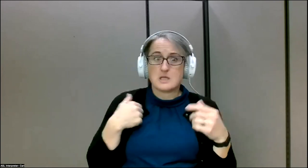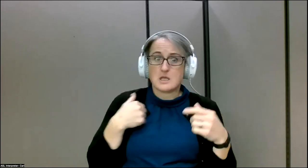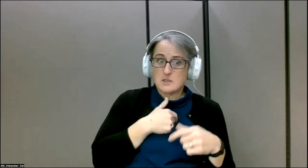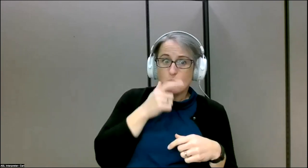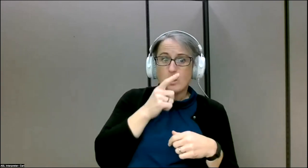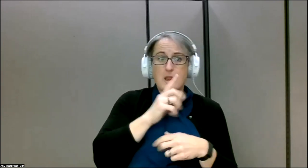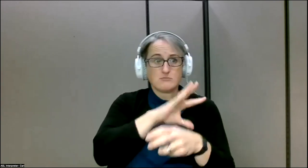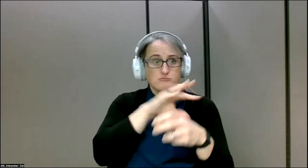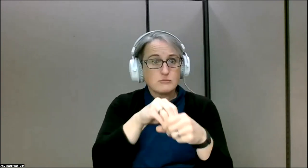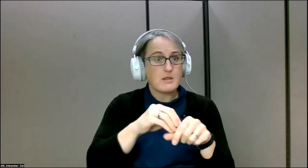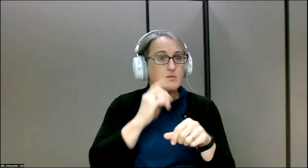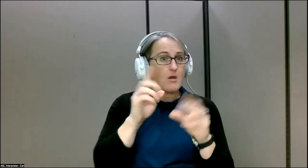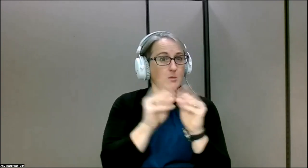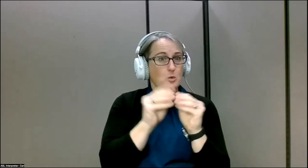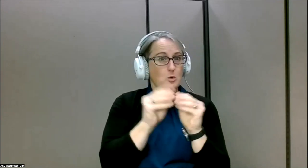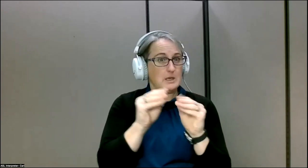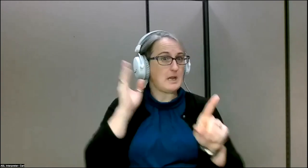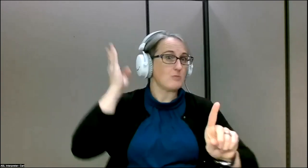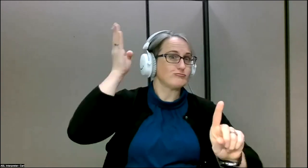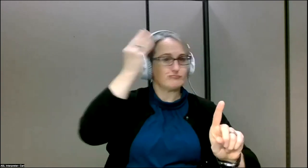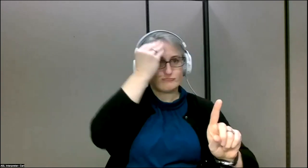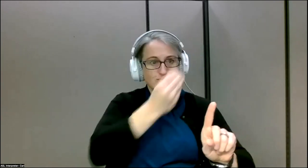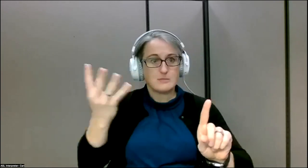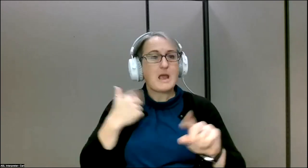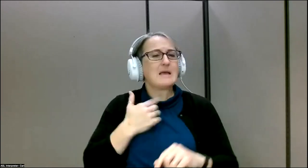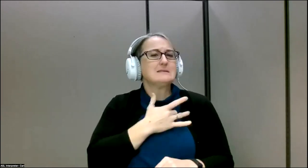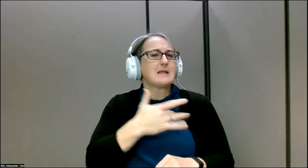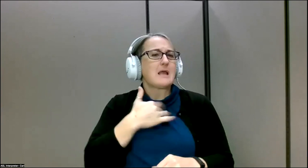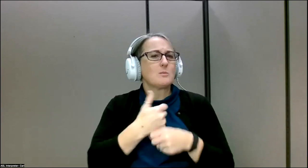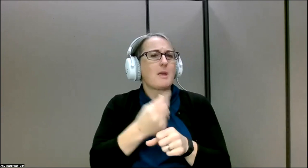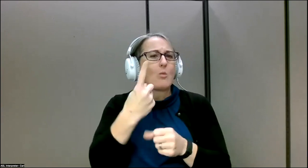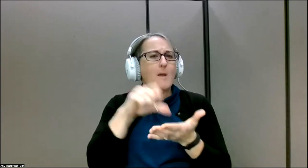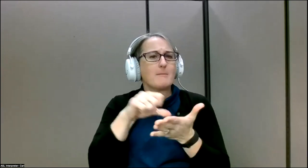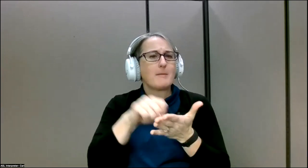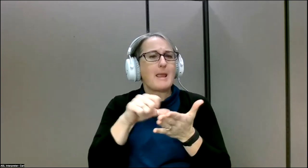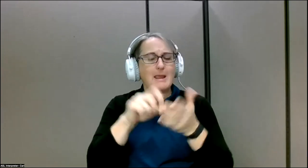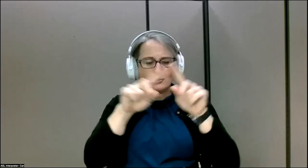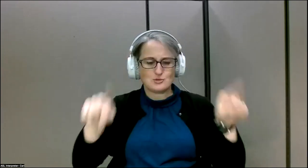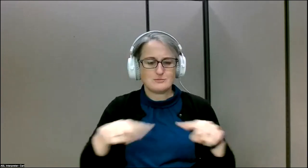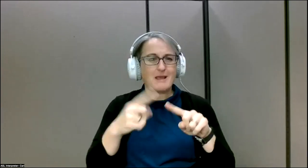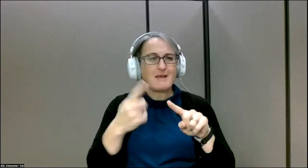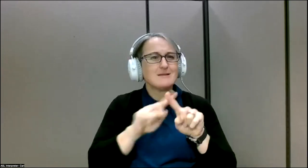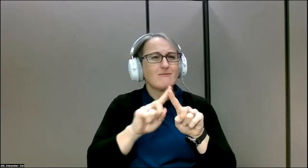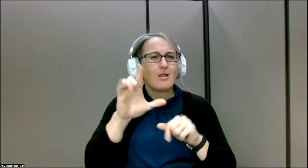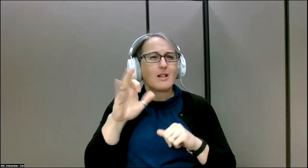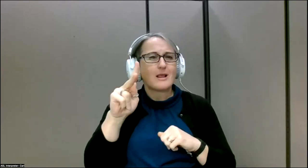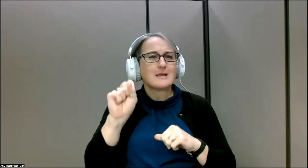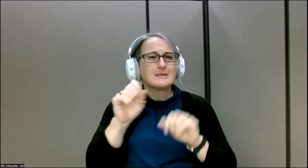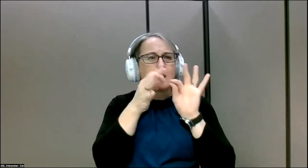communities. I like to make one-pagers with just hyperlinks to things I think are cool. But that's one idea.